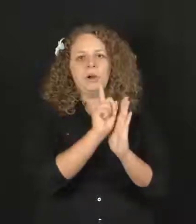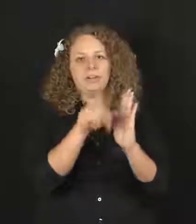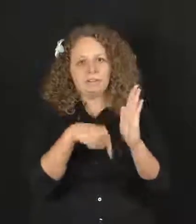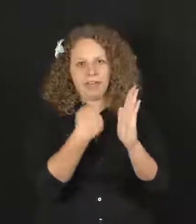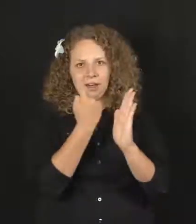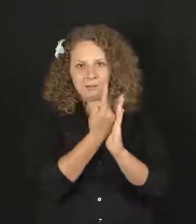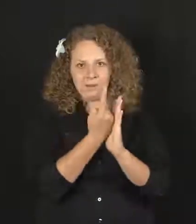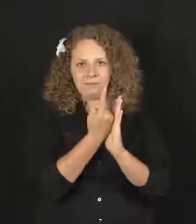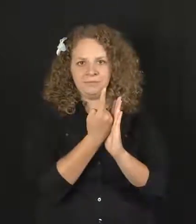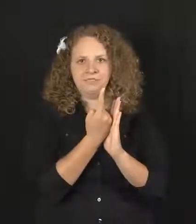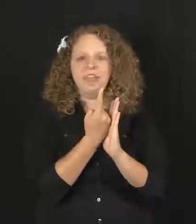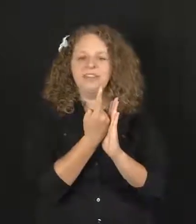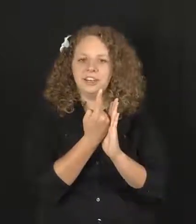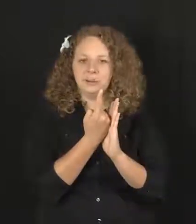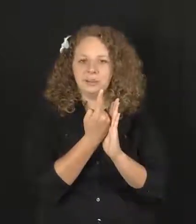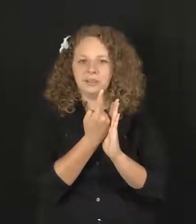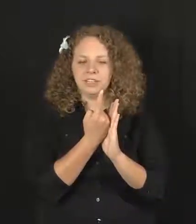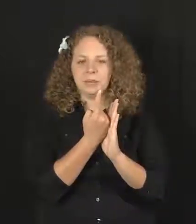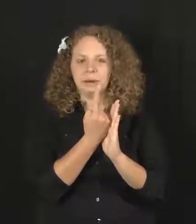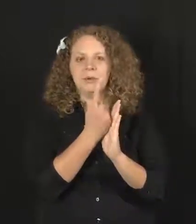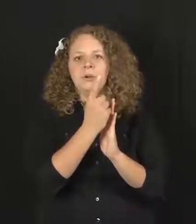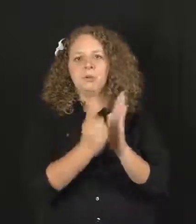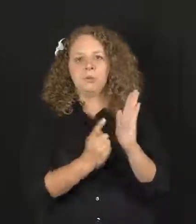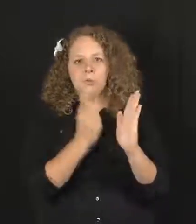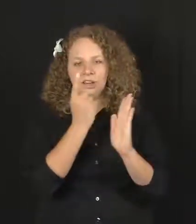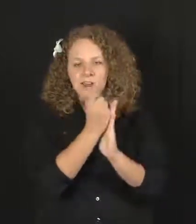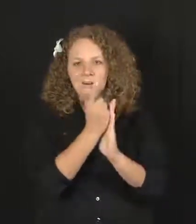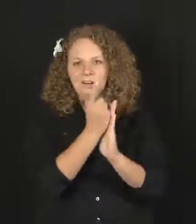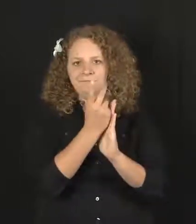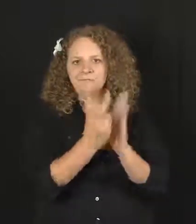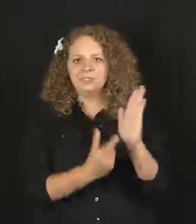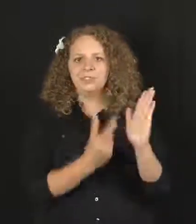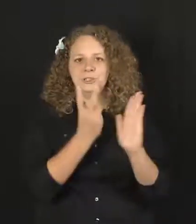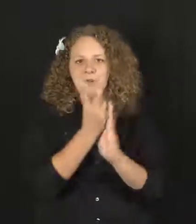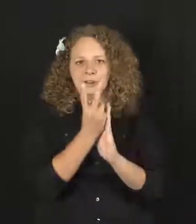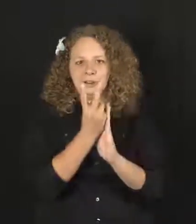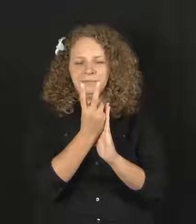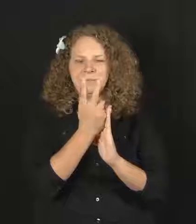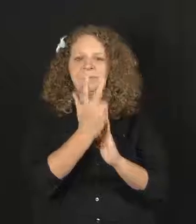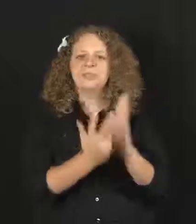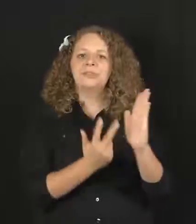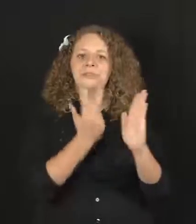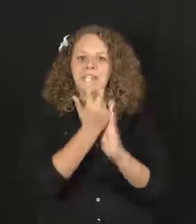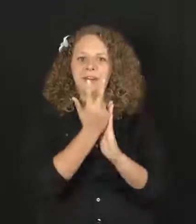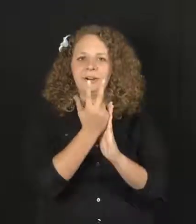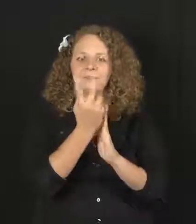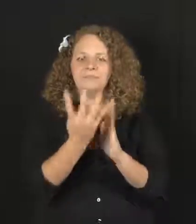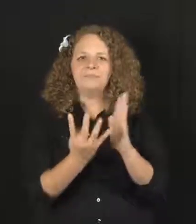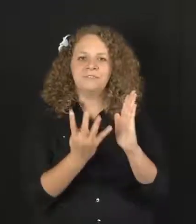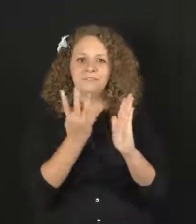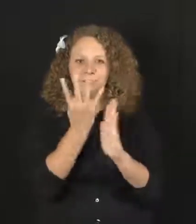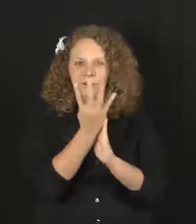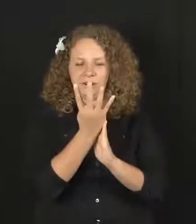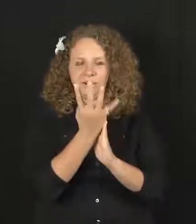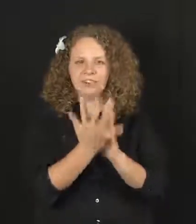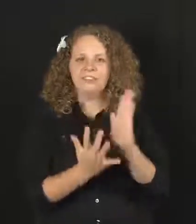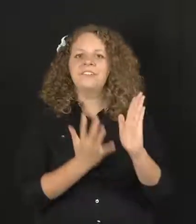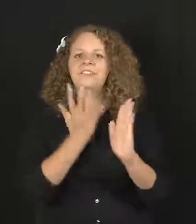or hour, and then incorporate the number. 1 hour, 2 hour, 3 hour, 4 hour,